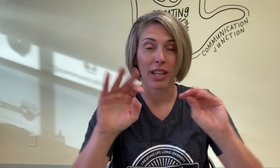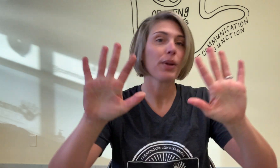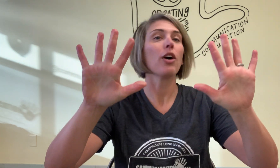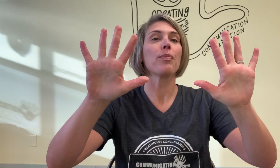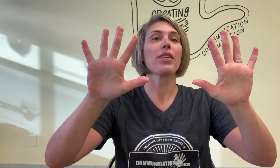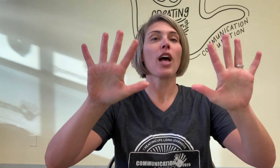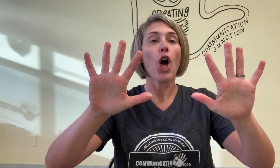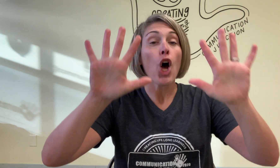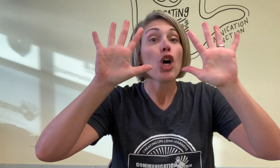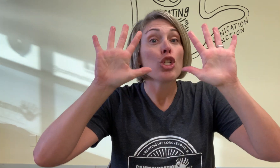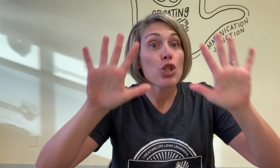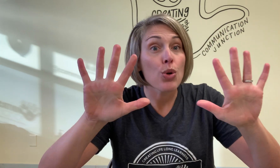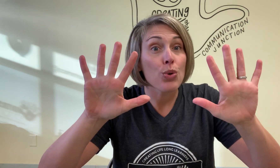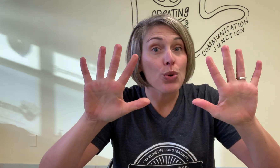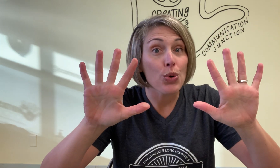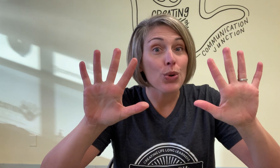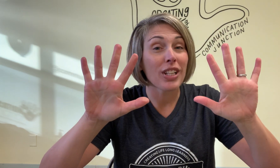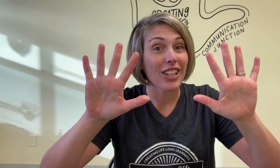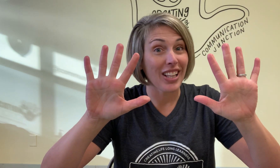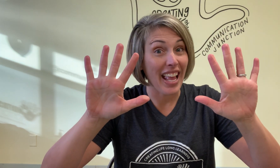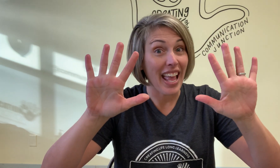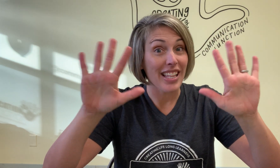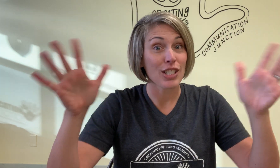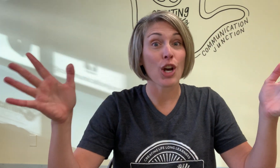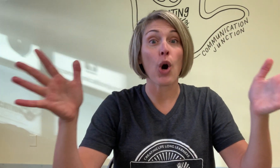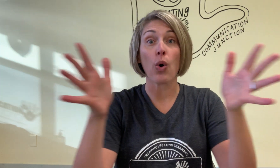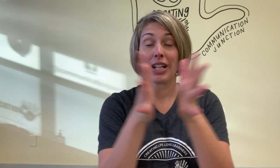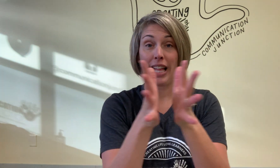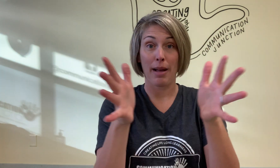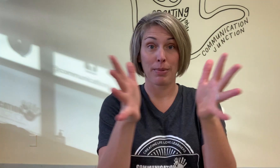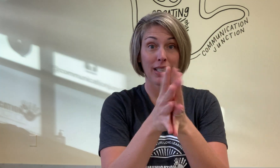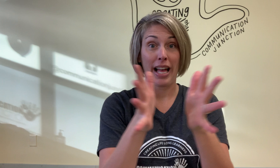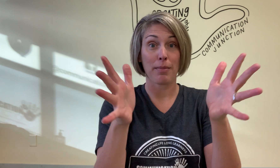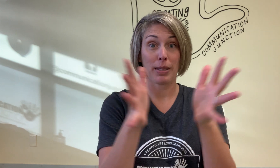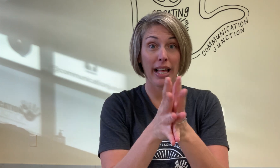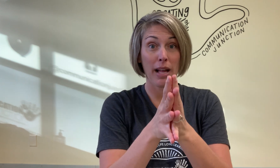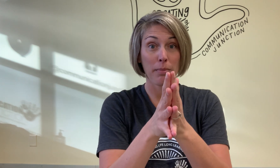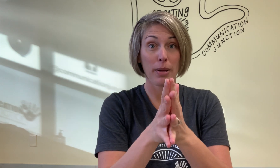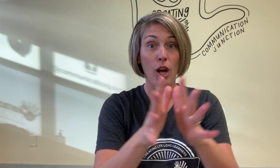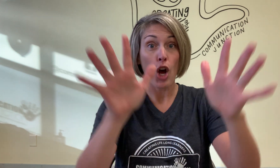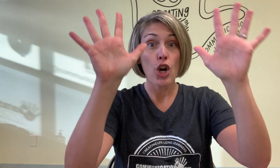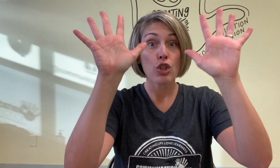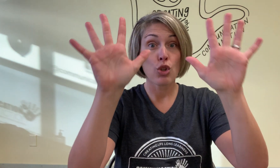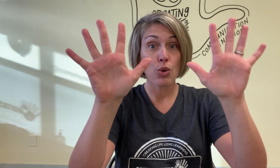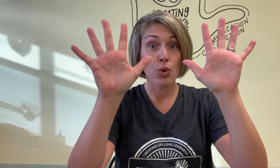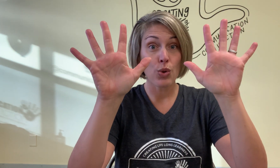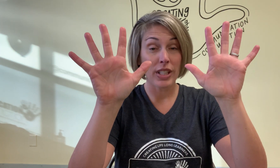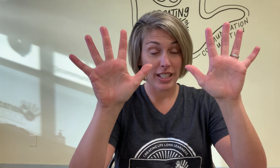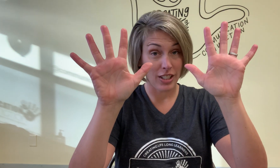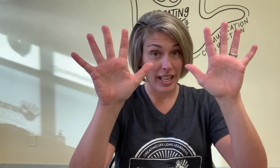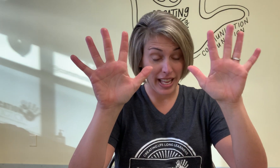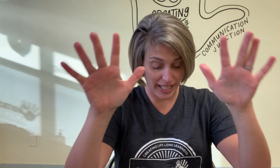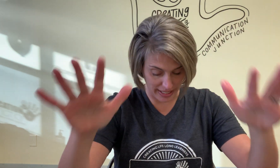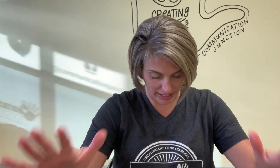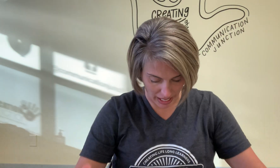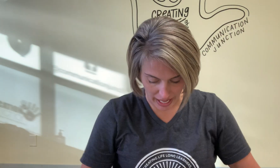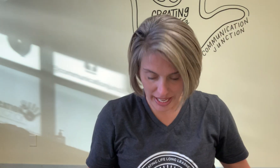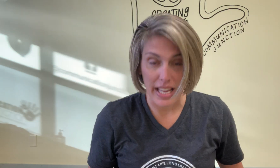we go. Two little hands go clap, clap, clap. Two little hands lie